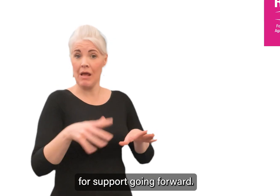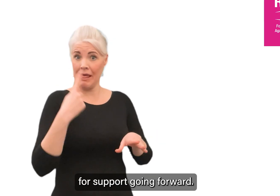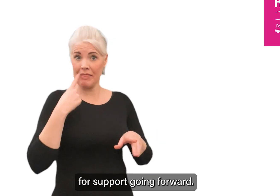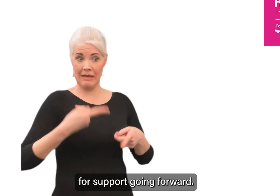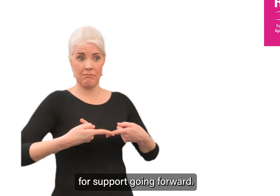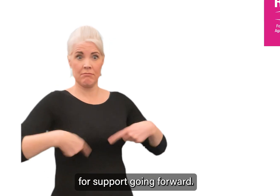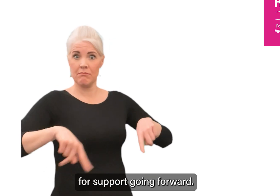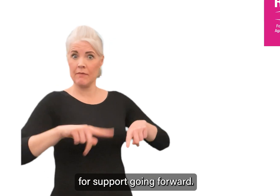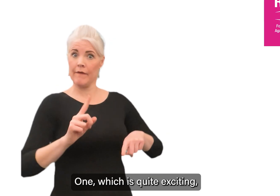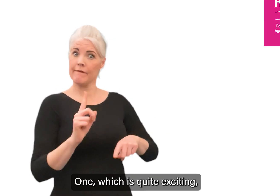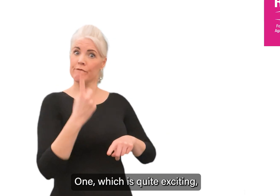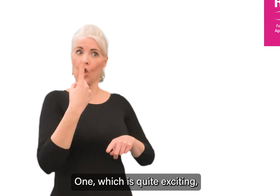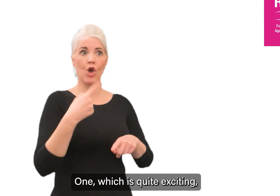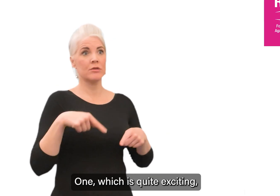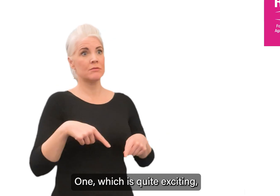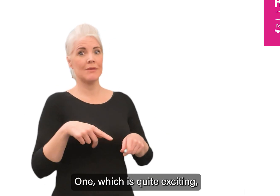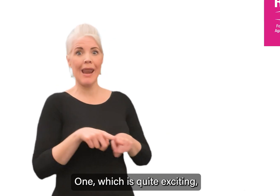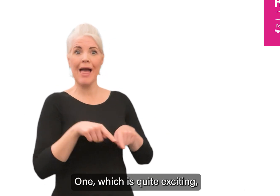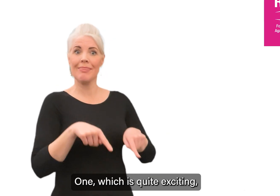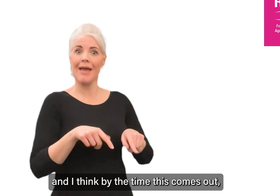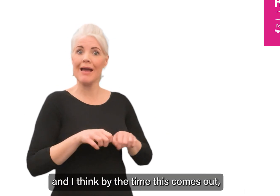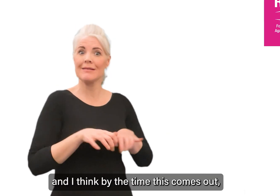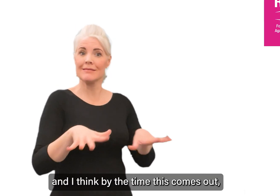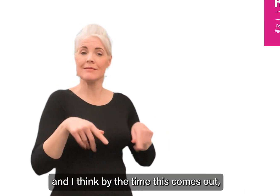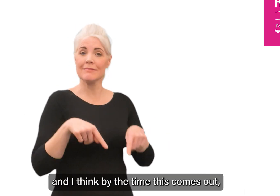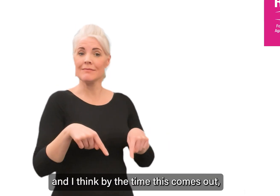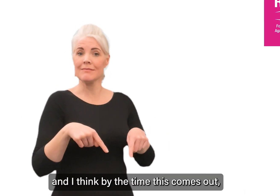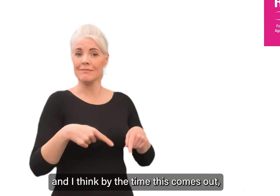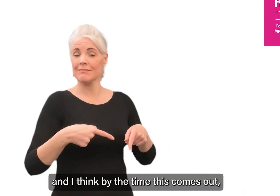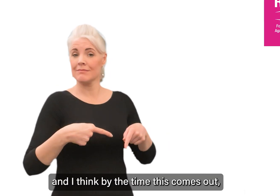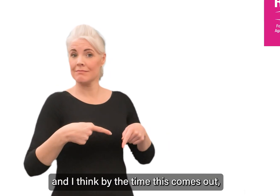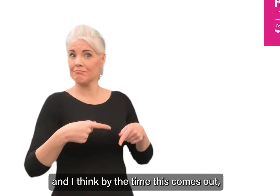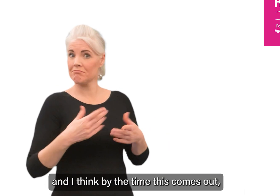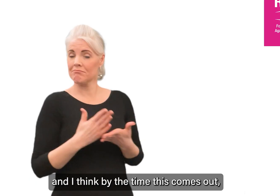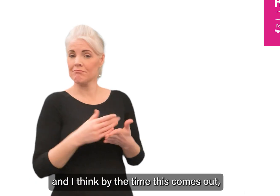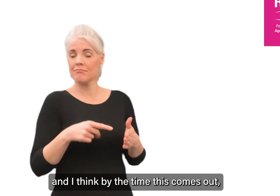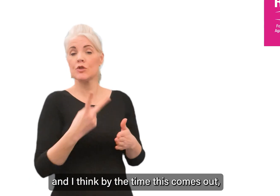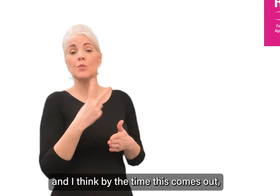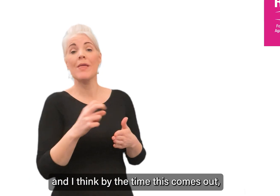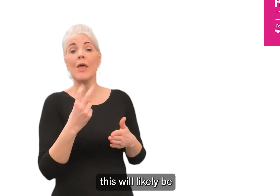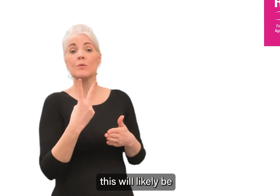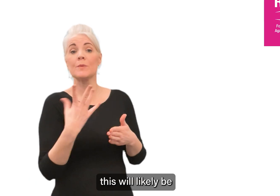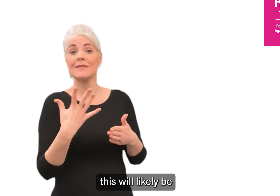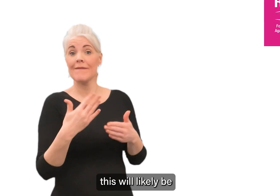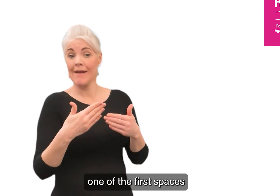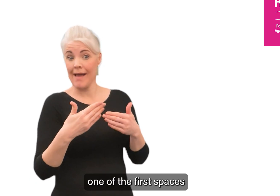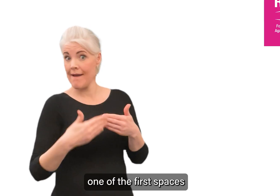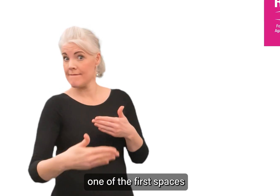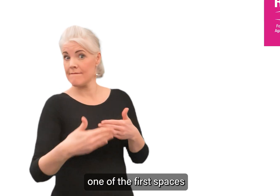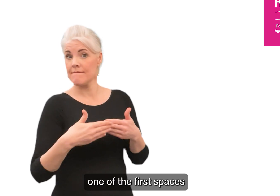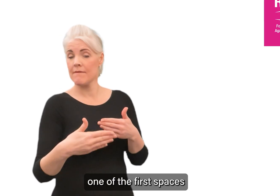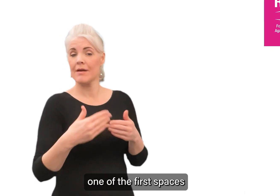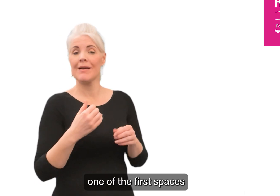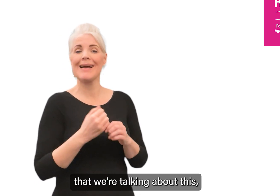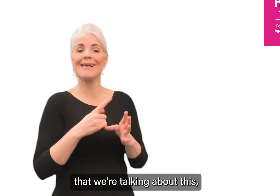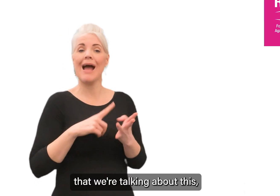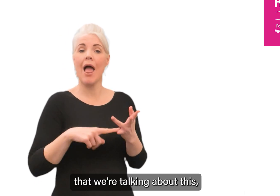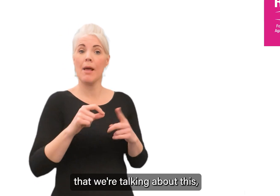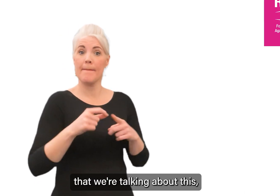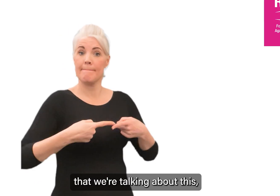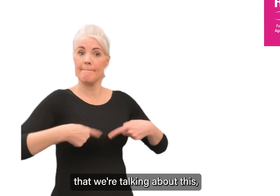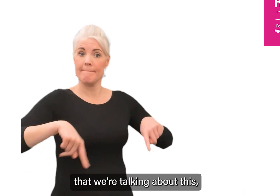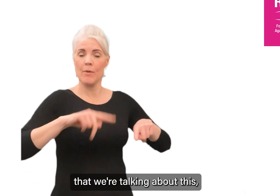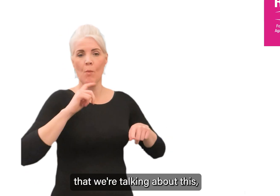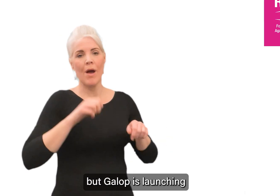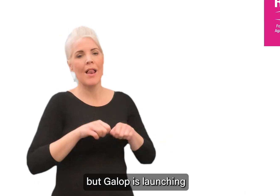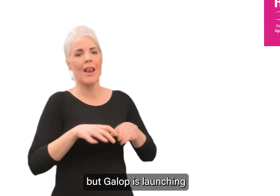support going forward. So one, which is quite exciting, and I think by the time this comes out, this will likely be one of the first spaces that we're